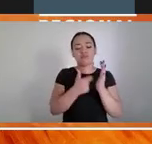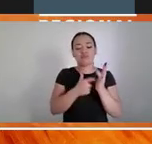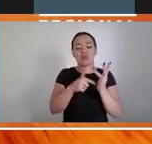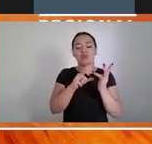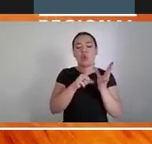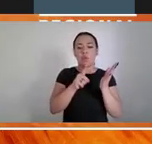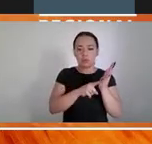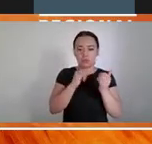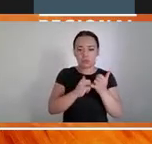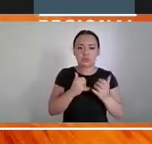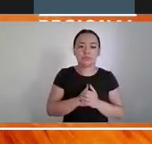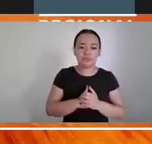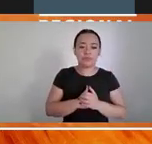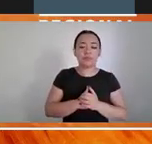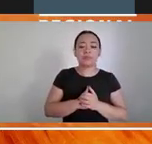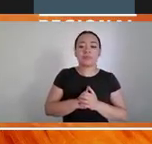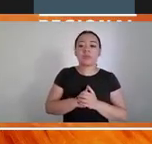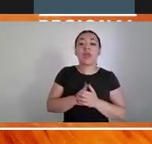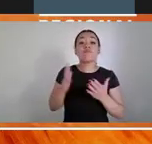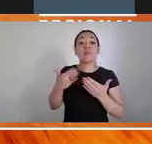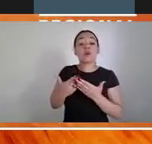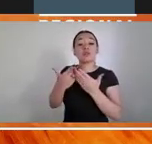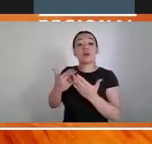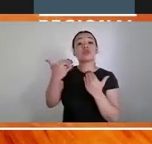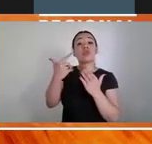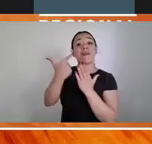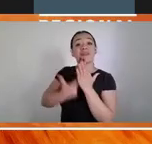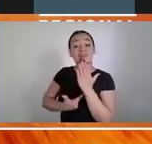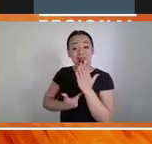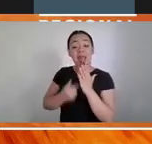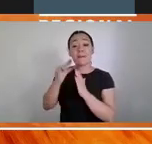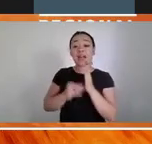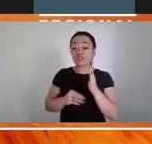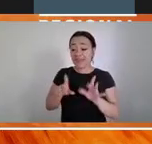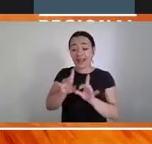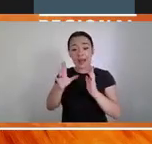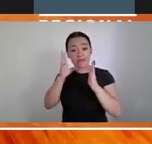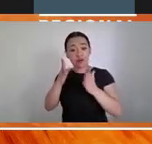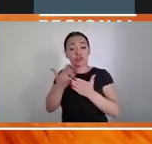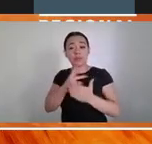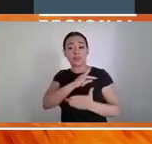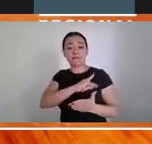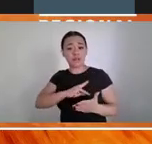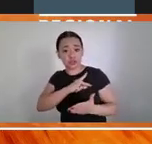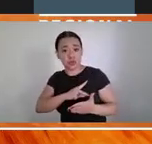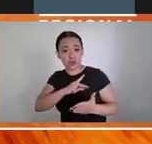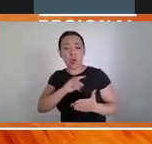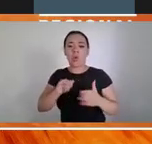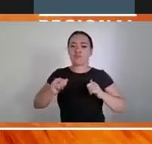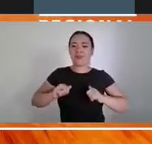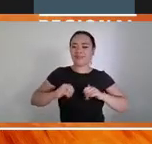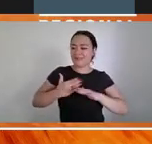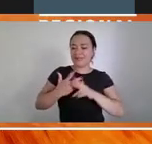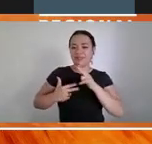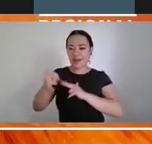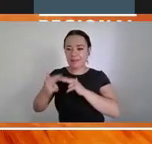Of the proposals that were shortlisted, applications which clearly focused on professional or practice development